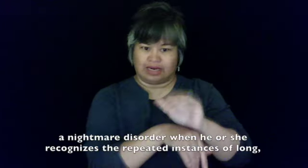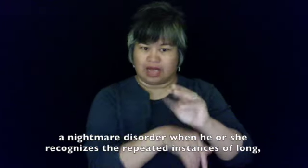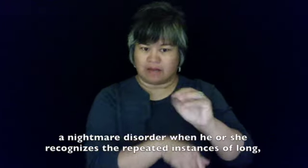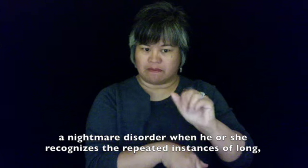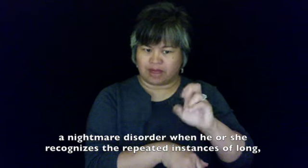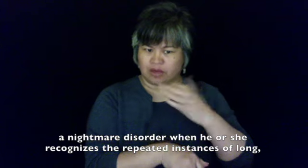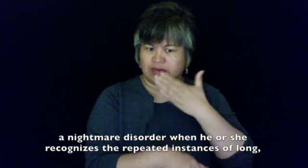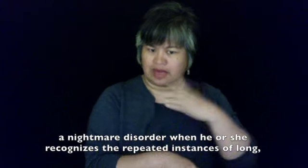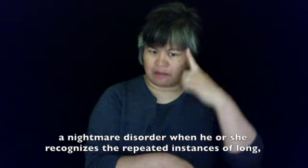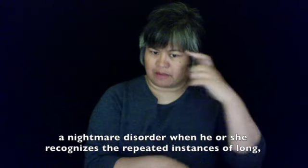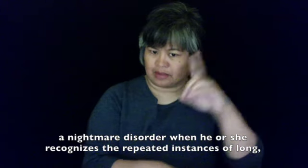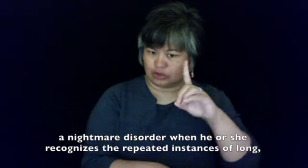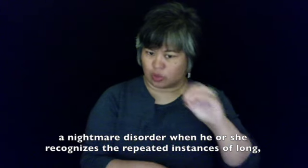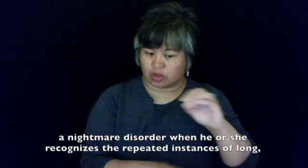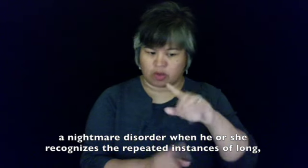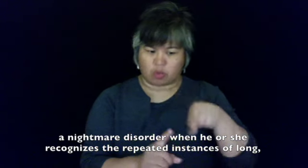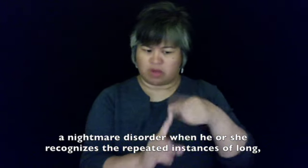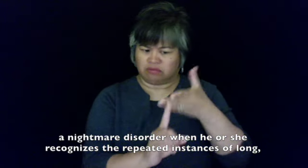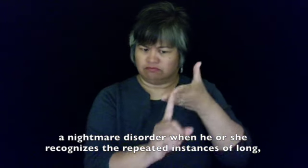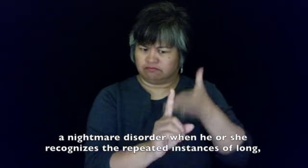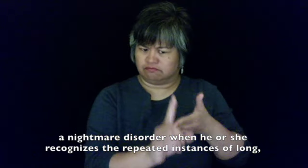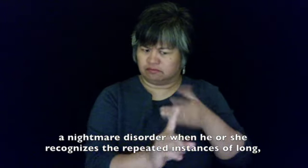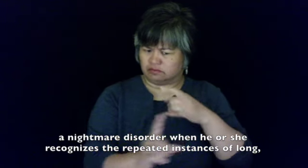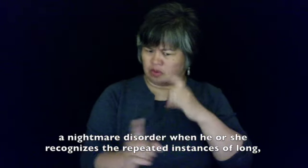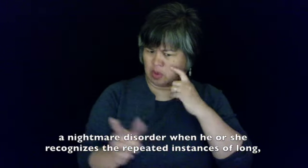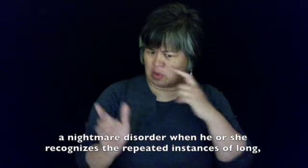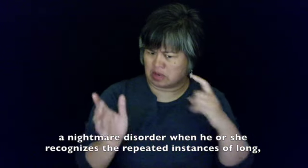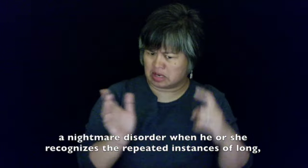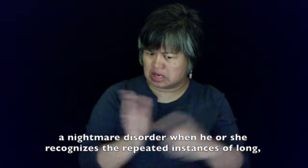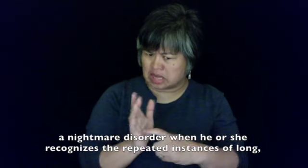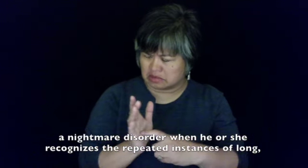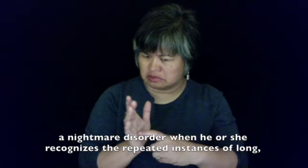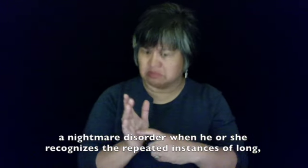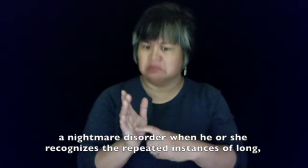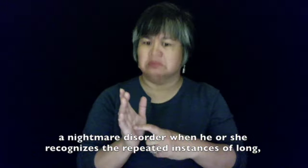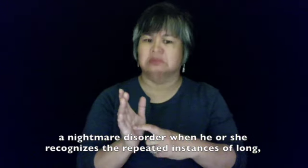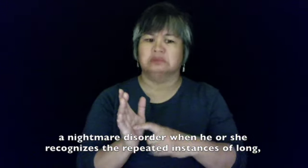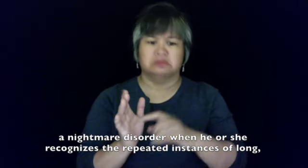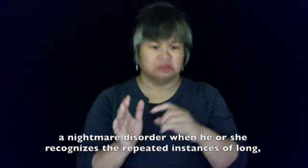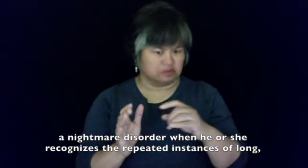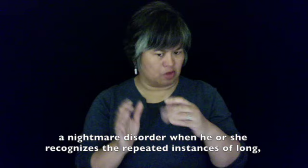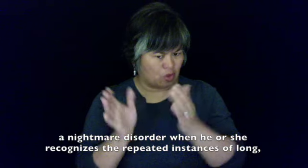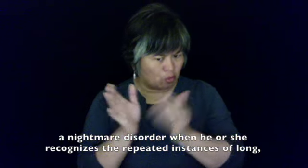a nightmare disorder when he or she recognizes the repeated instances of a long,